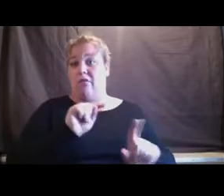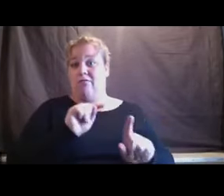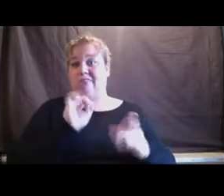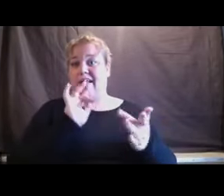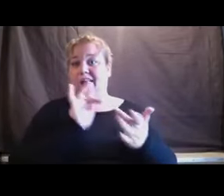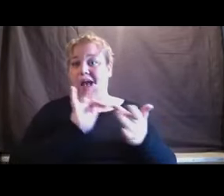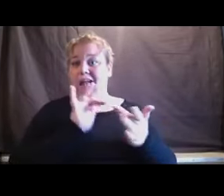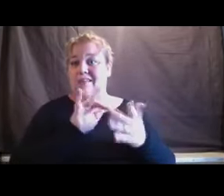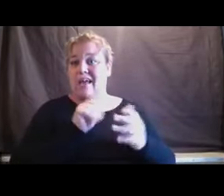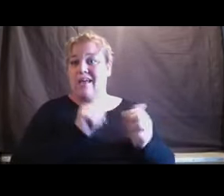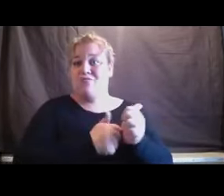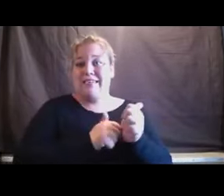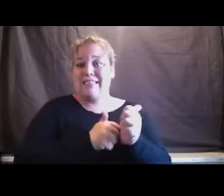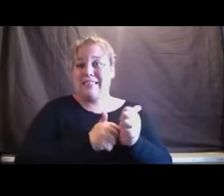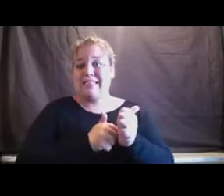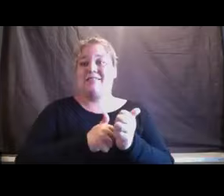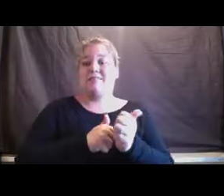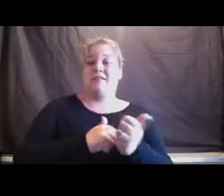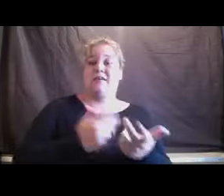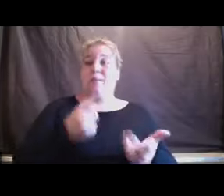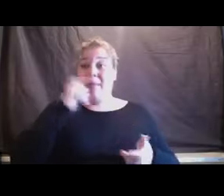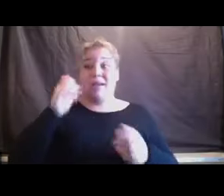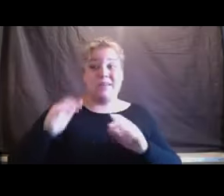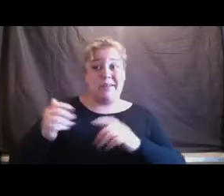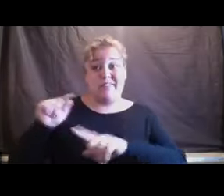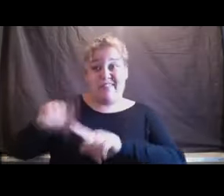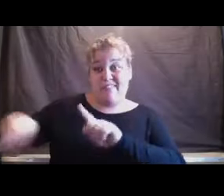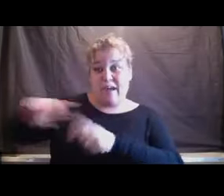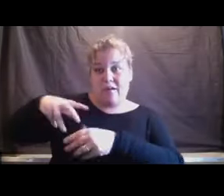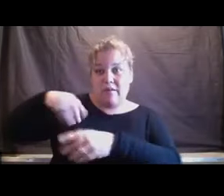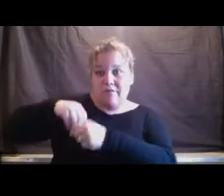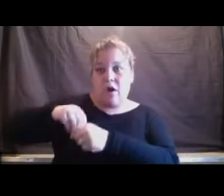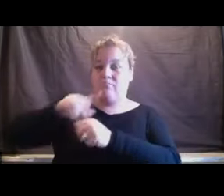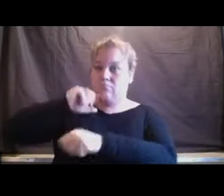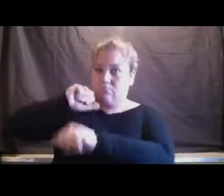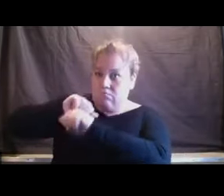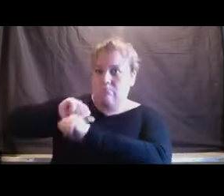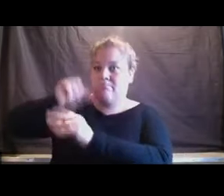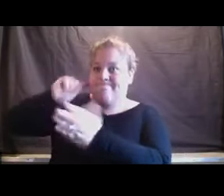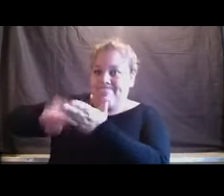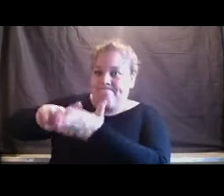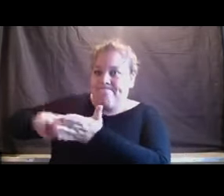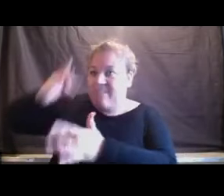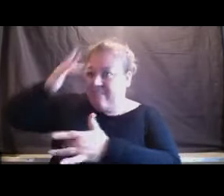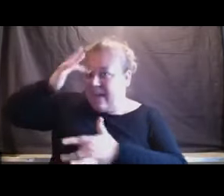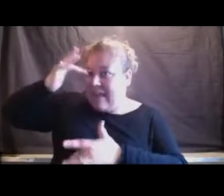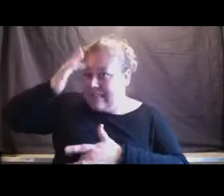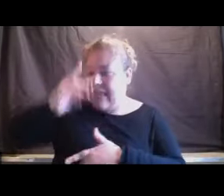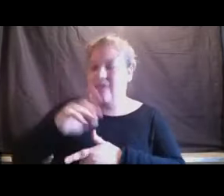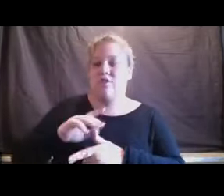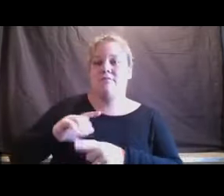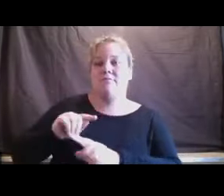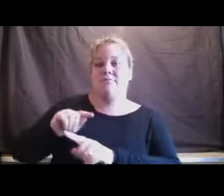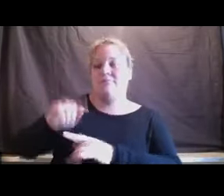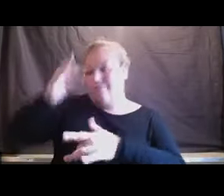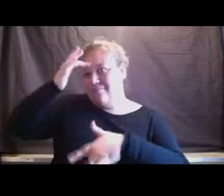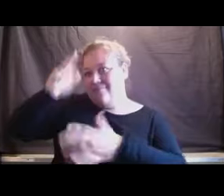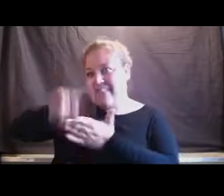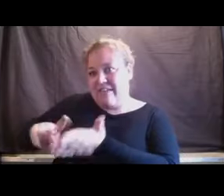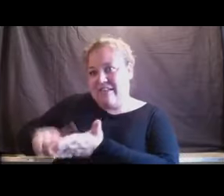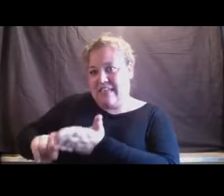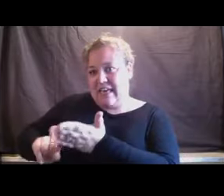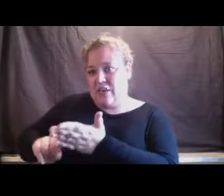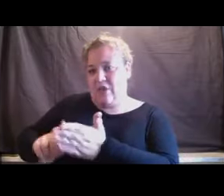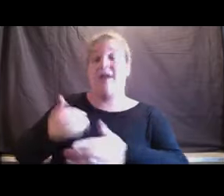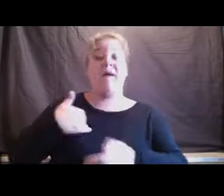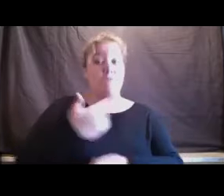investigation. And because of that, and the fact that we're currently training up 13 individuals to do contact tracing, we don't